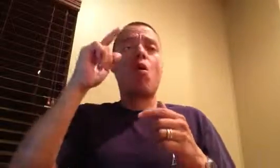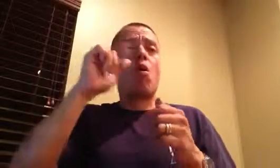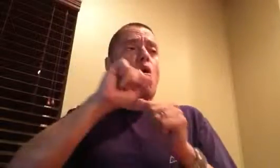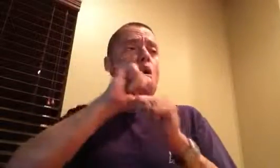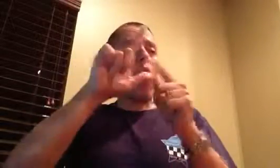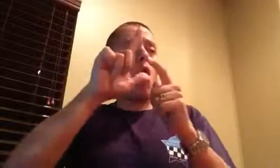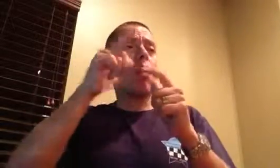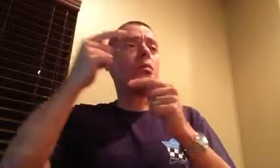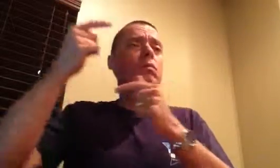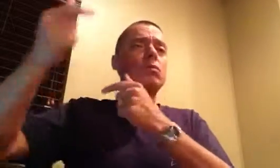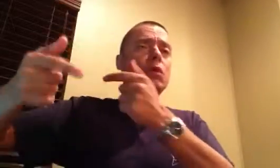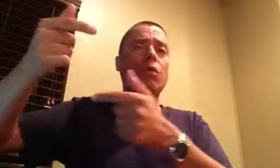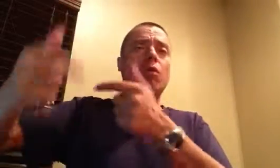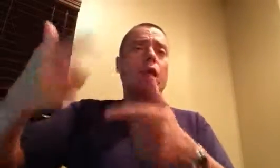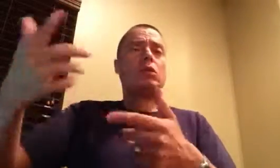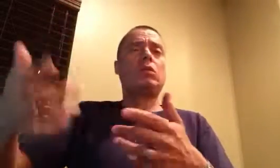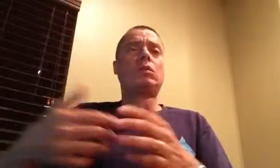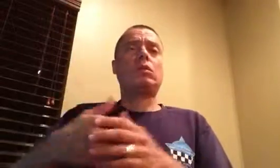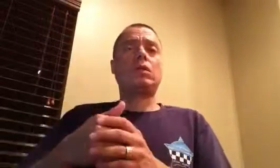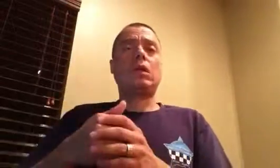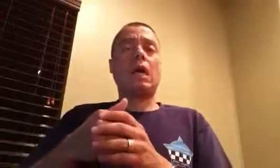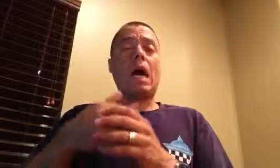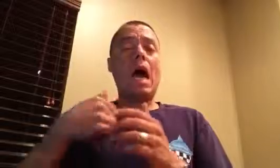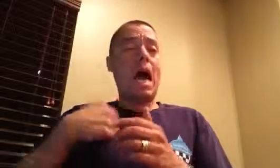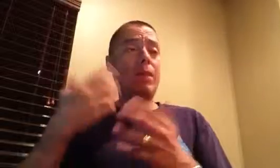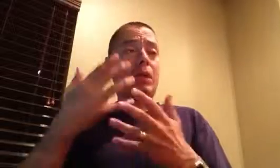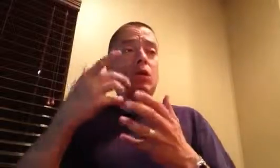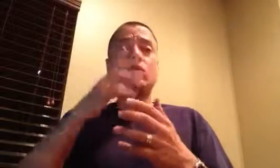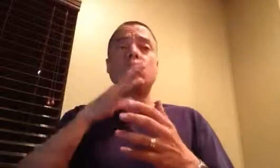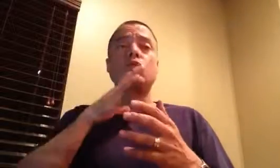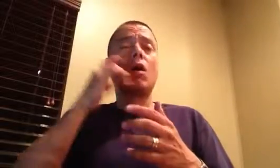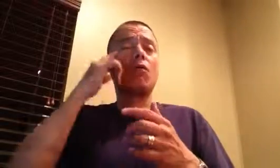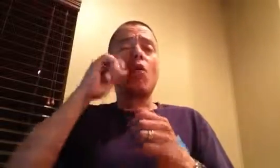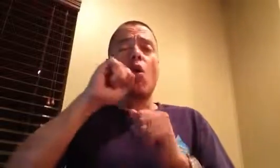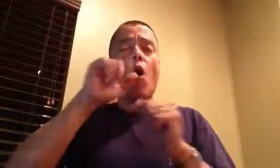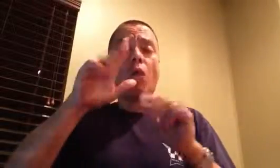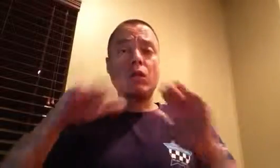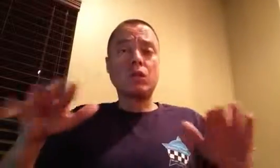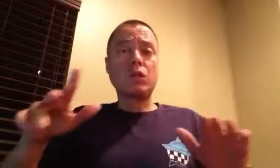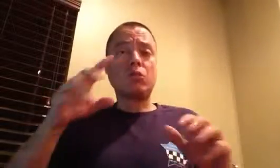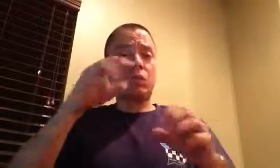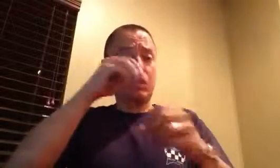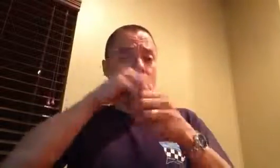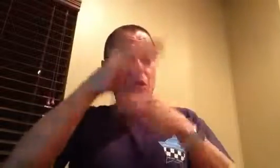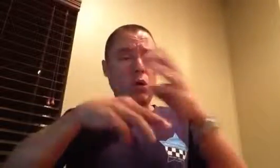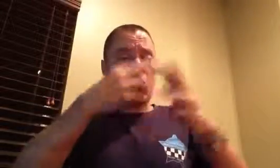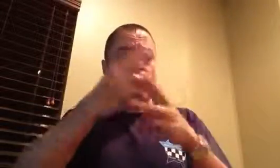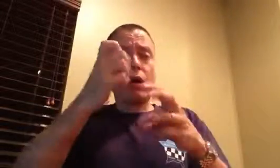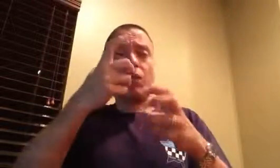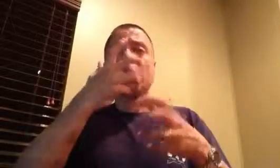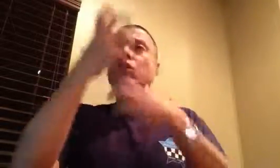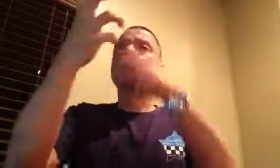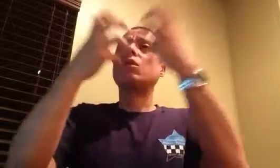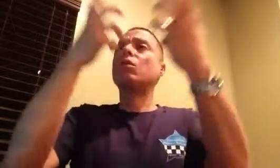children around the world whose cries go unheard. I am here to speak for the countless animals dying